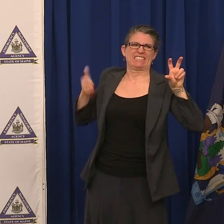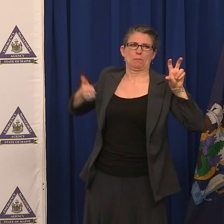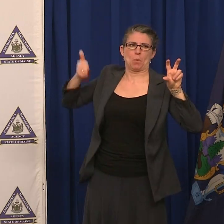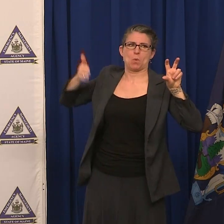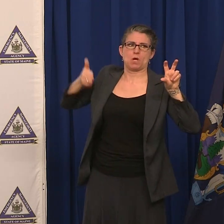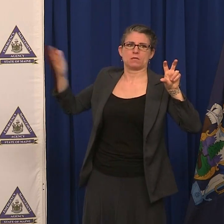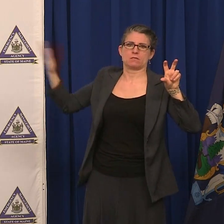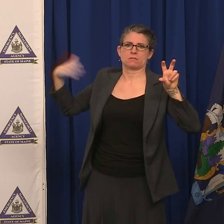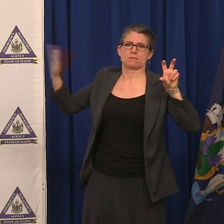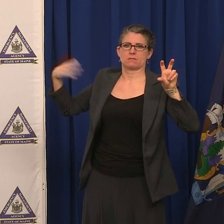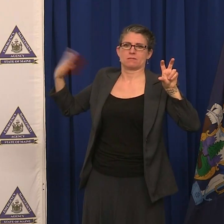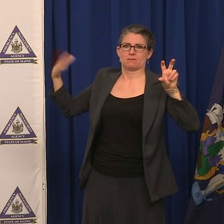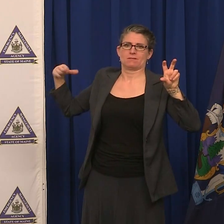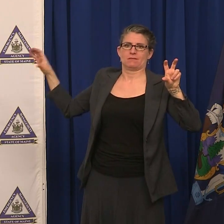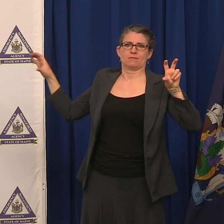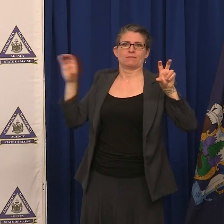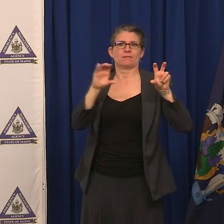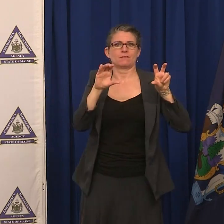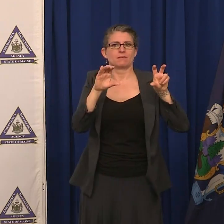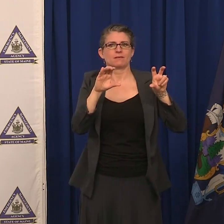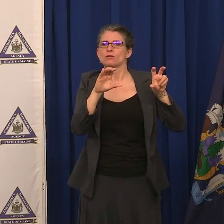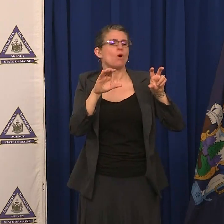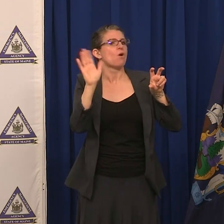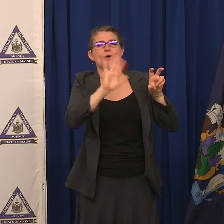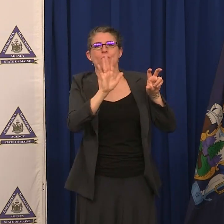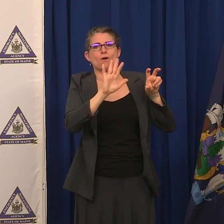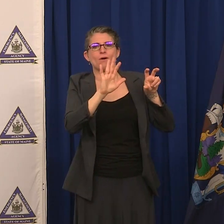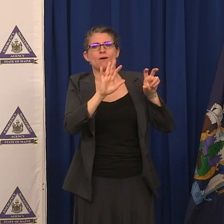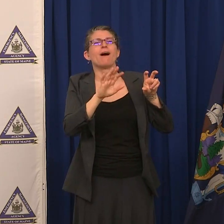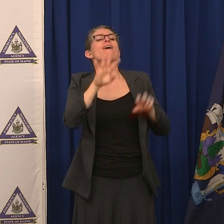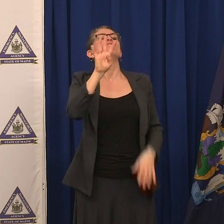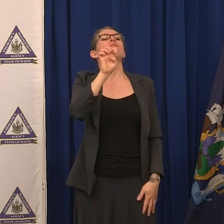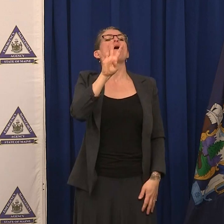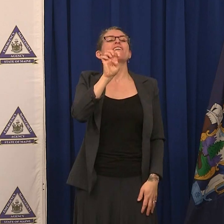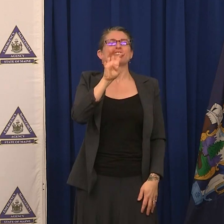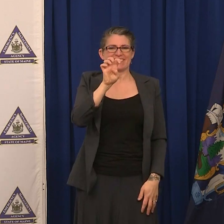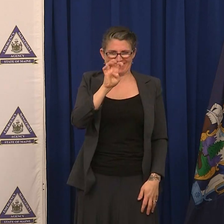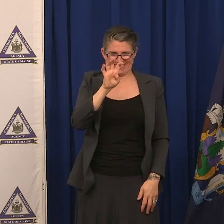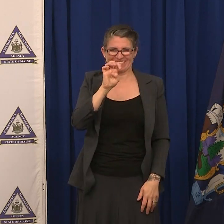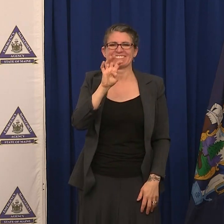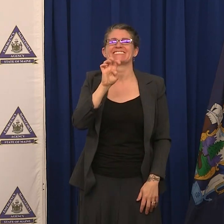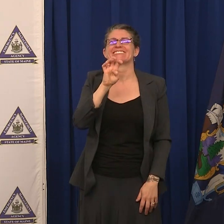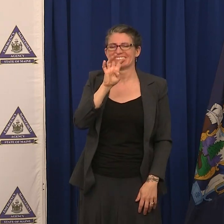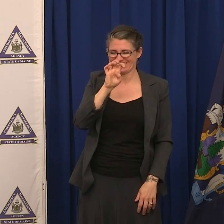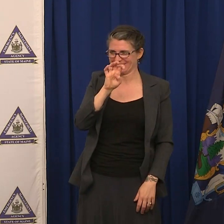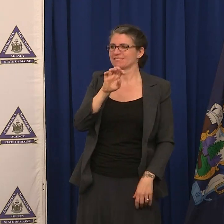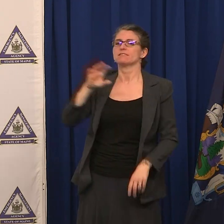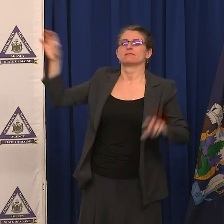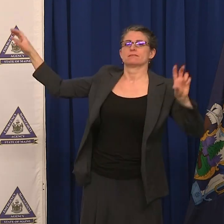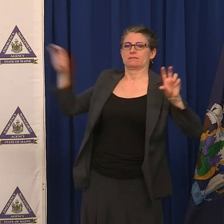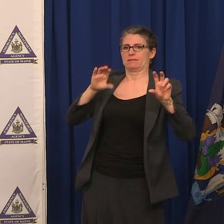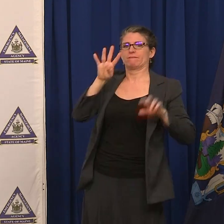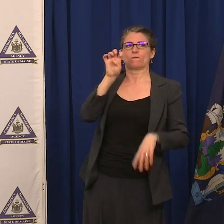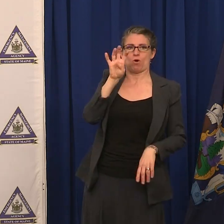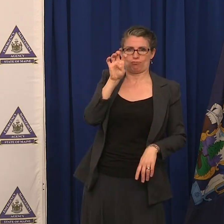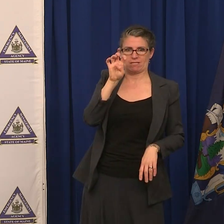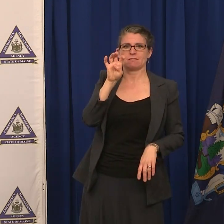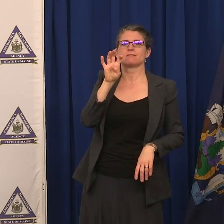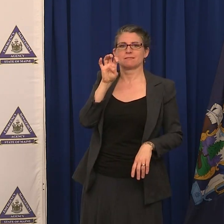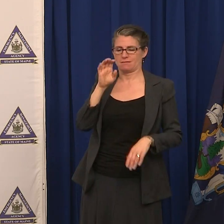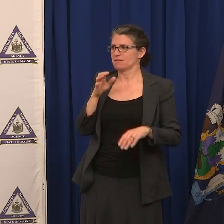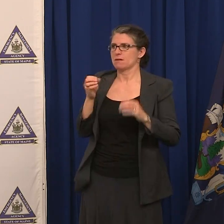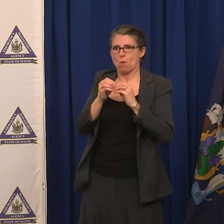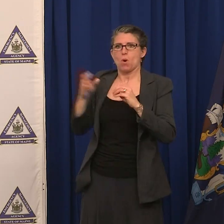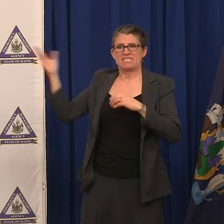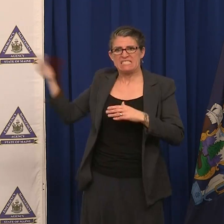400 additional ventilators from the stockpile in light of some of these planning exercises we've been undertaking. I'm going to go back to the room